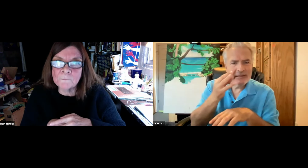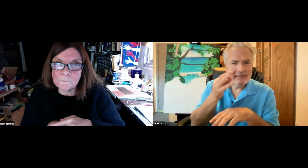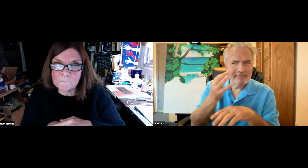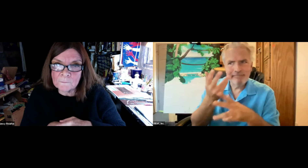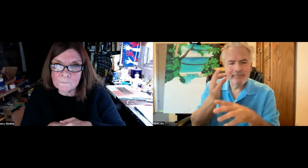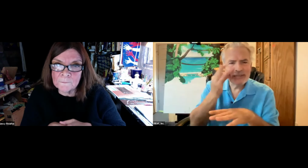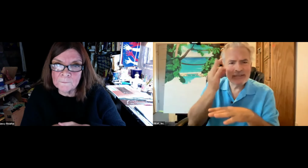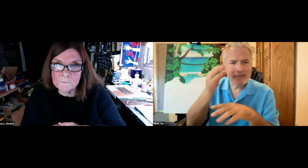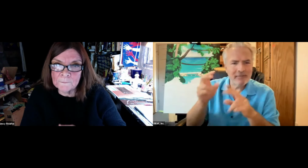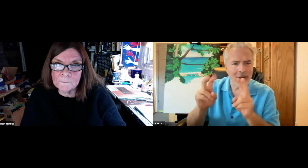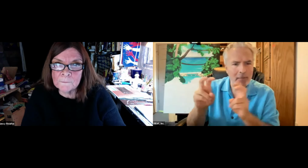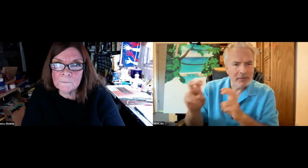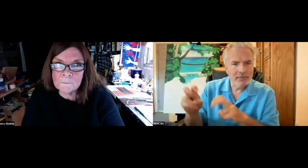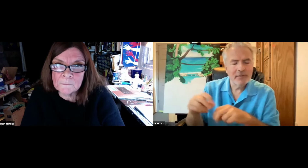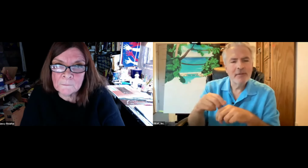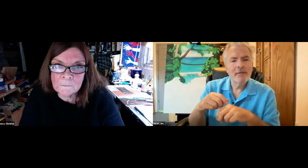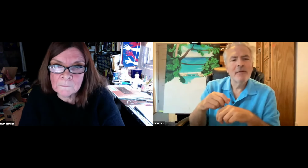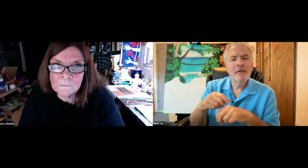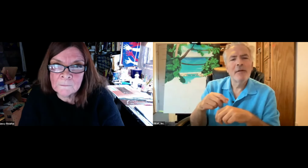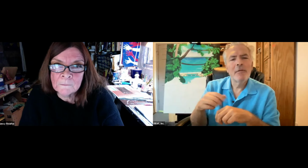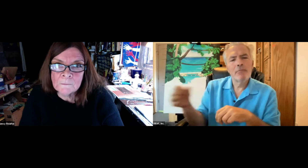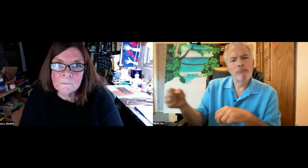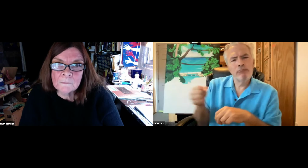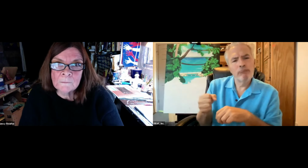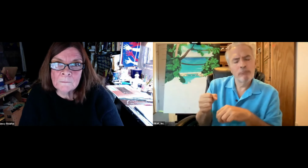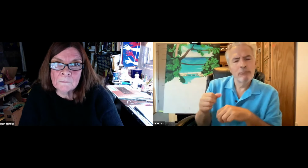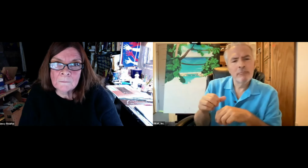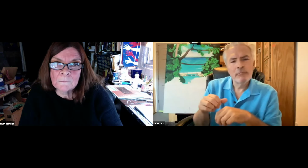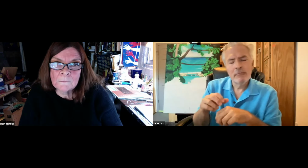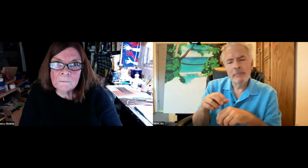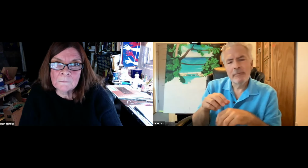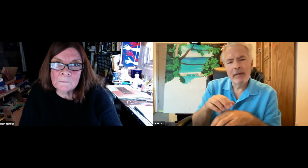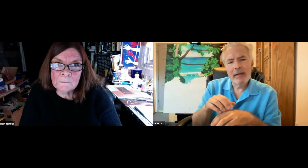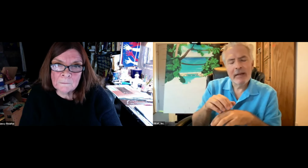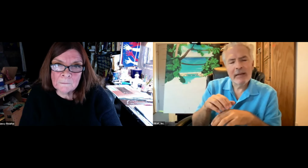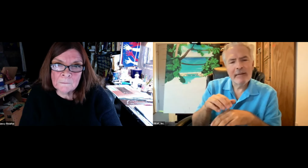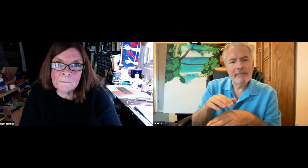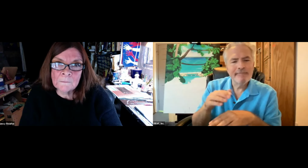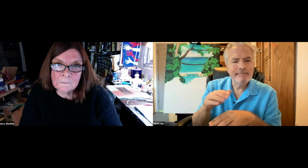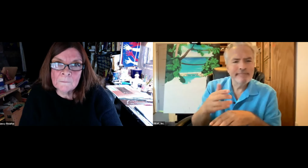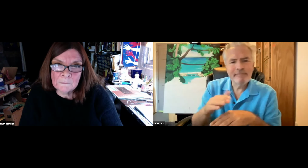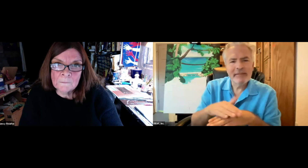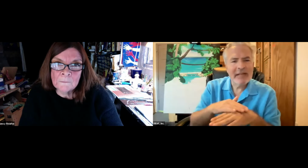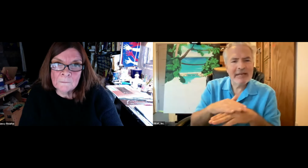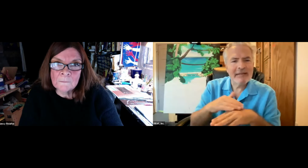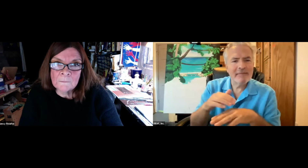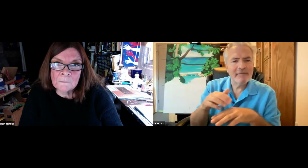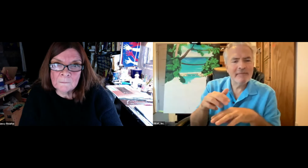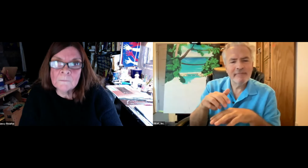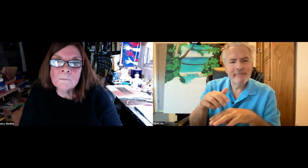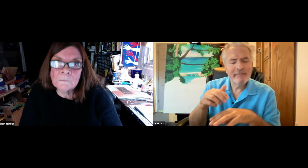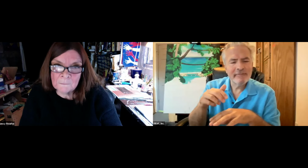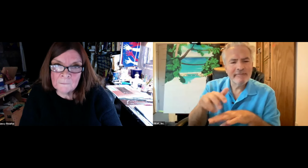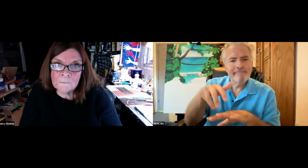when you're using the signs of the native and indigenous topic, when you're able to get an